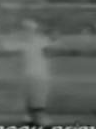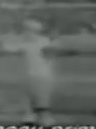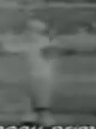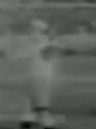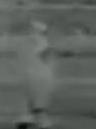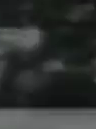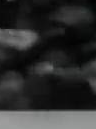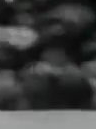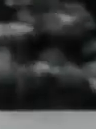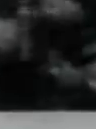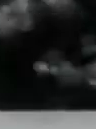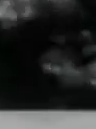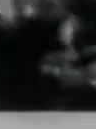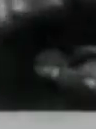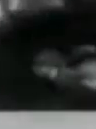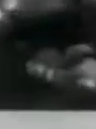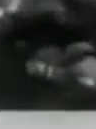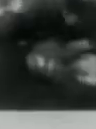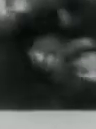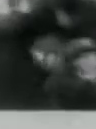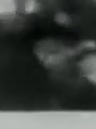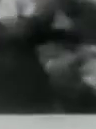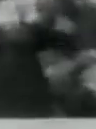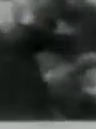The home team struck first.